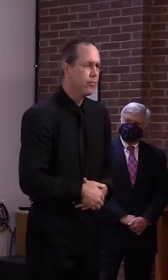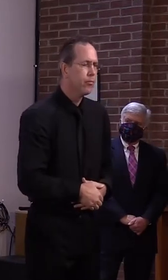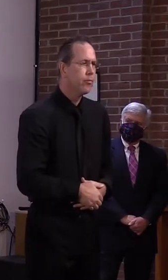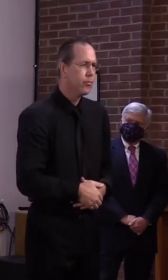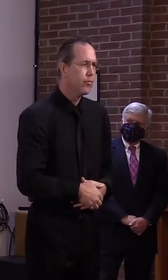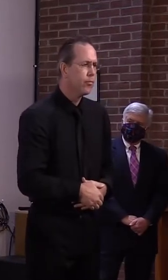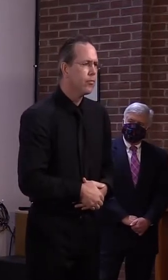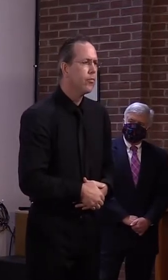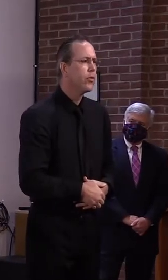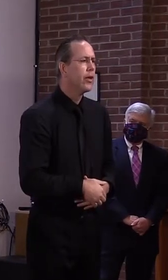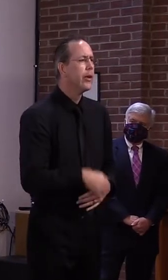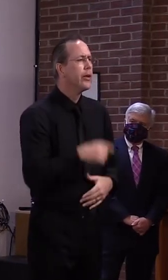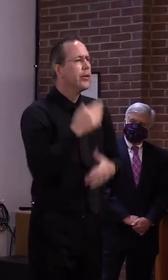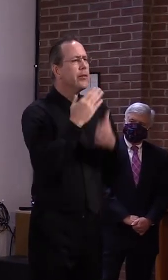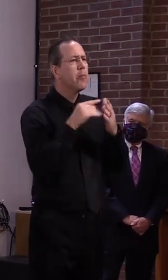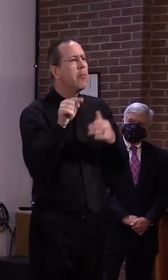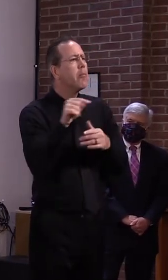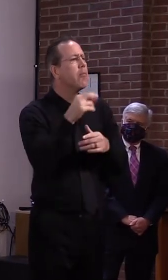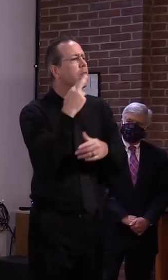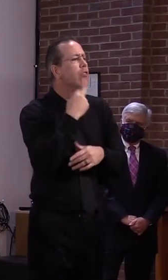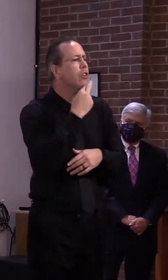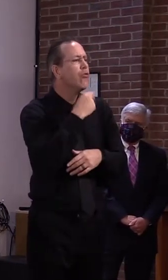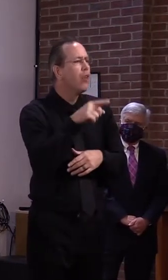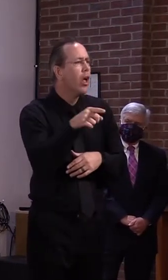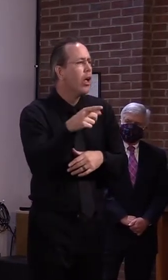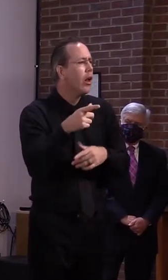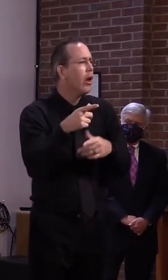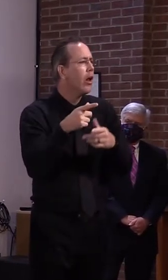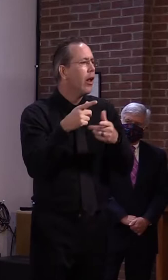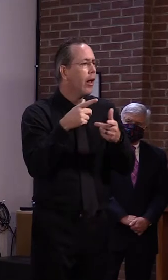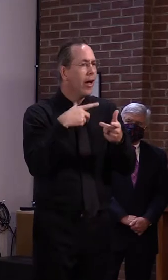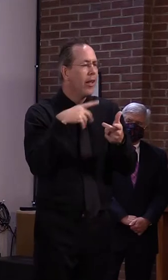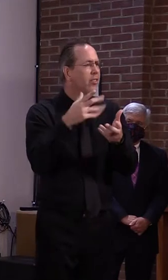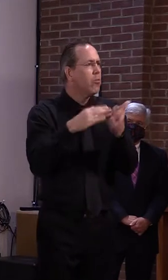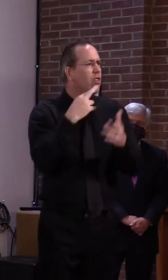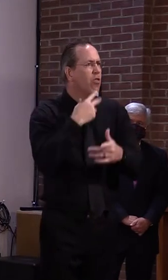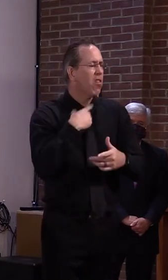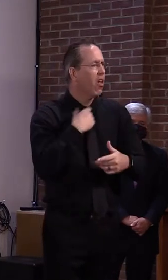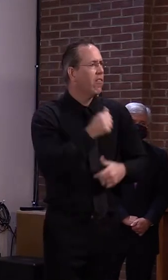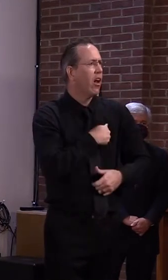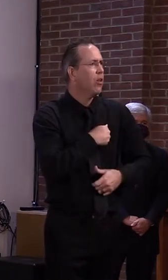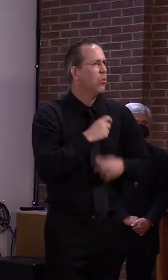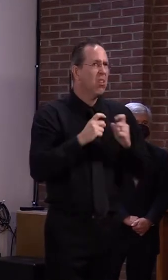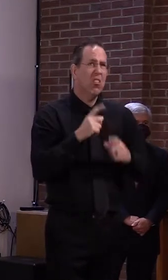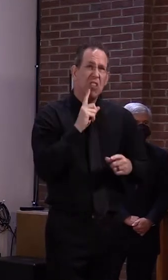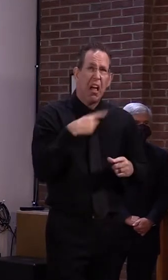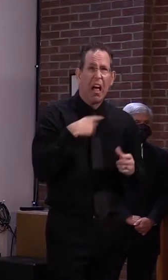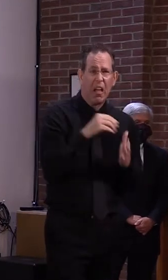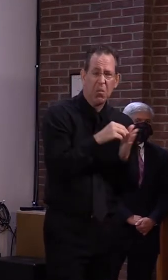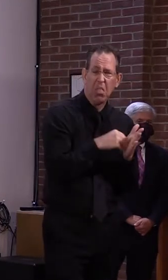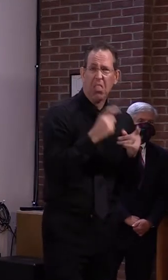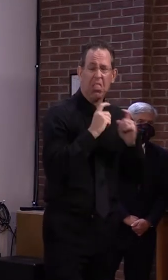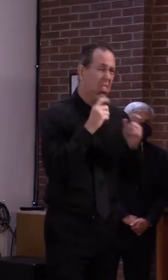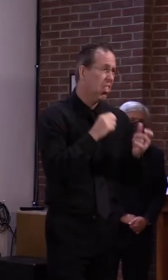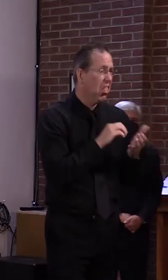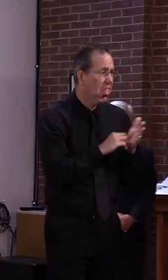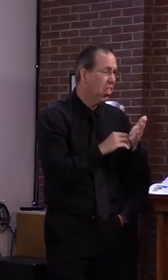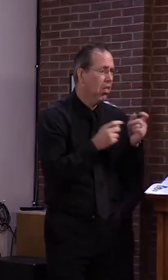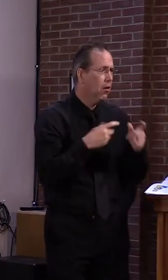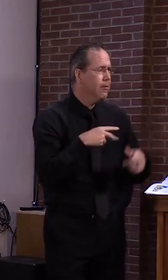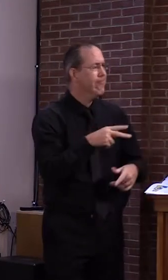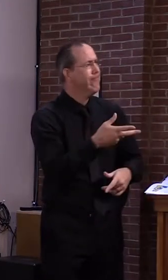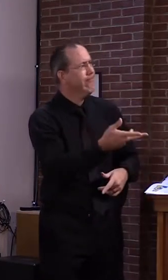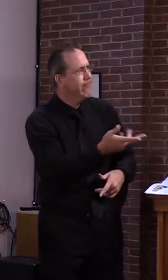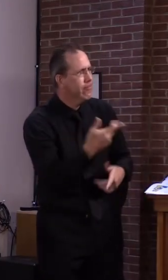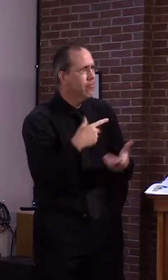those establishments, that are tiring of writing down all the names and keeping track, this is exactly why we need that to happen, because it